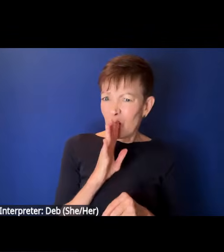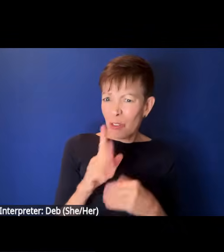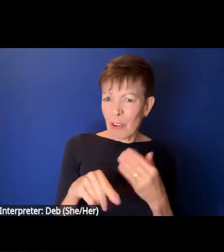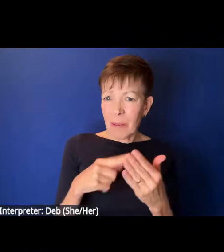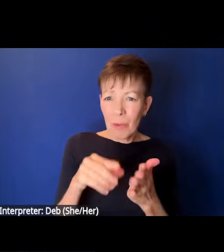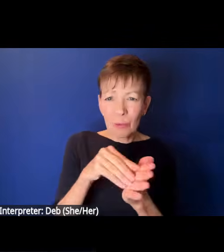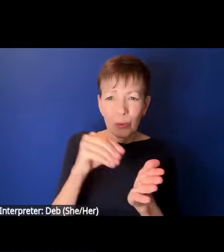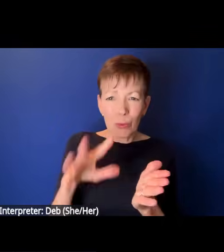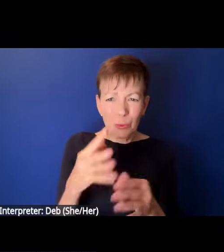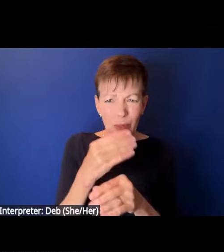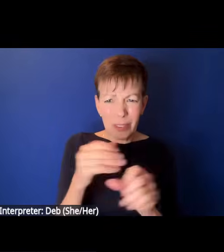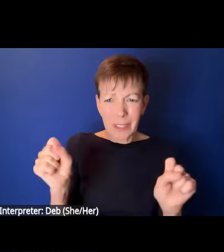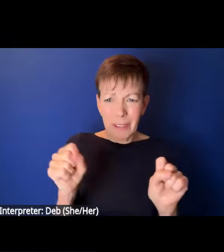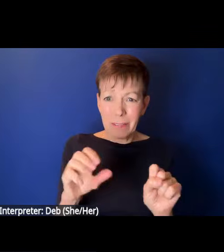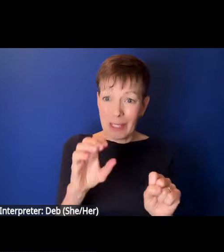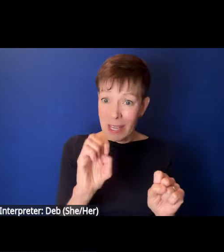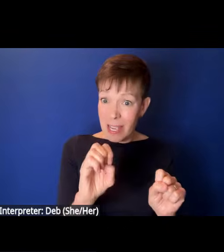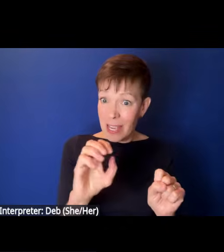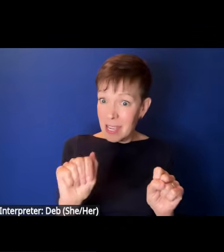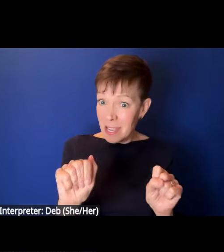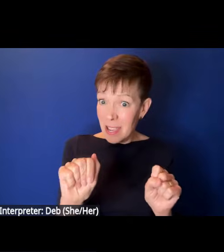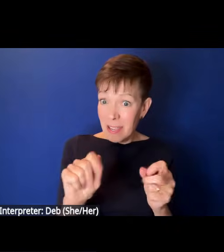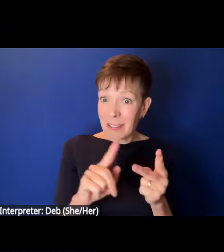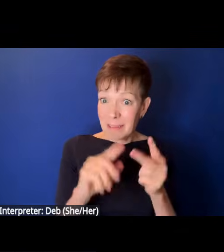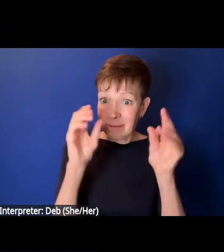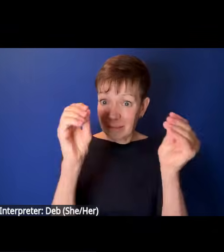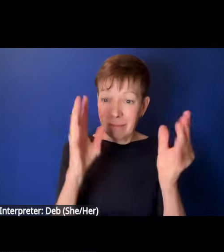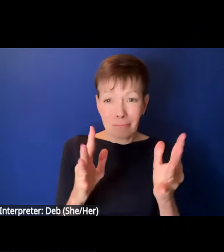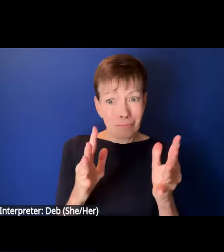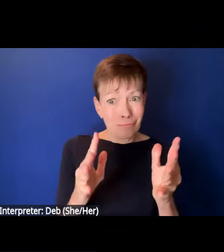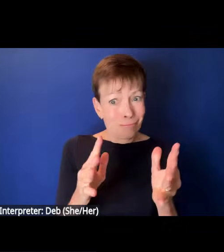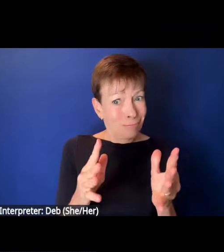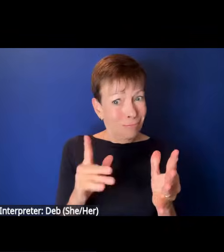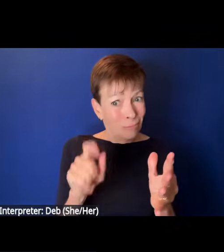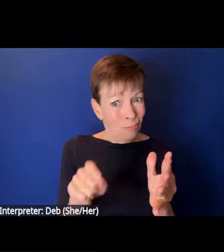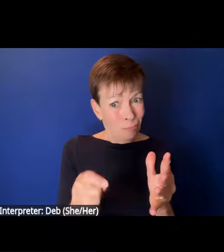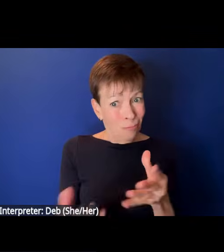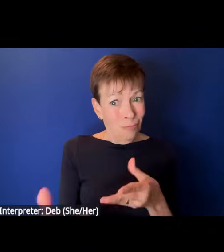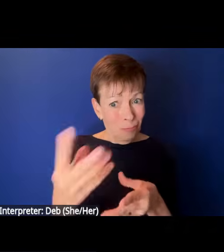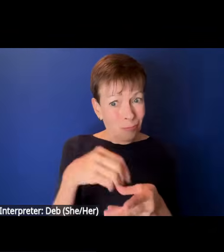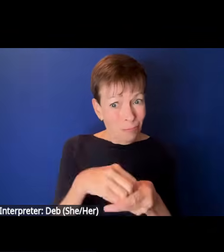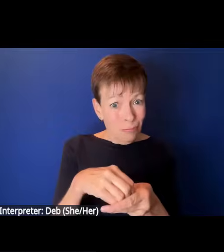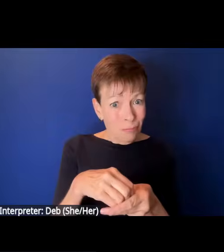safety, educational assistants and teachers are primary